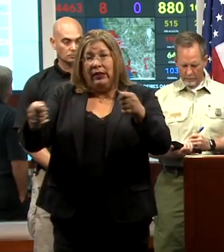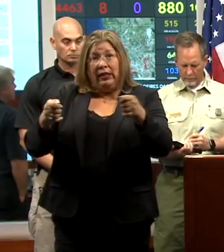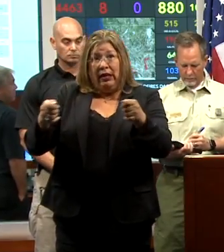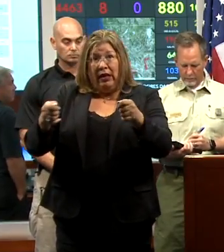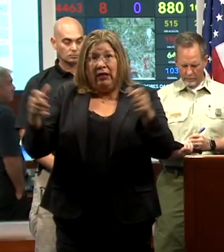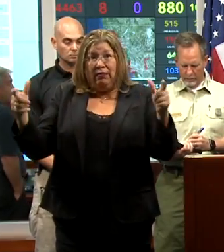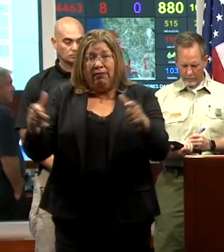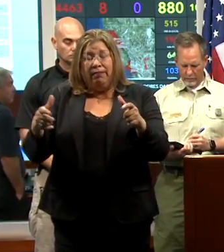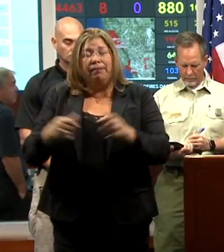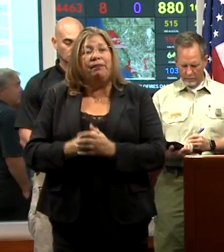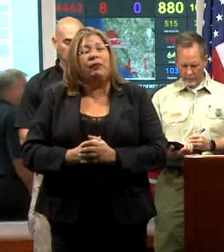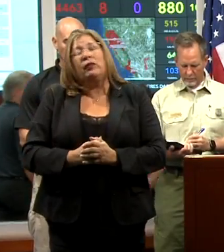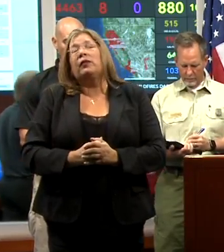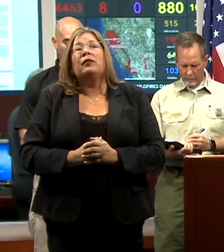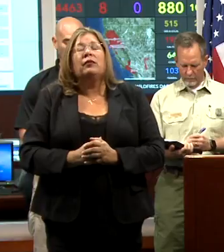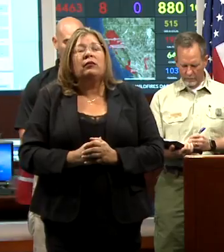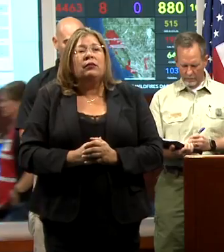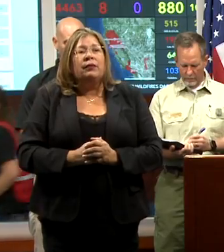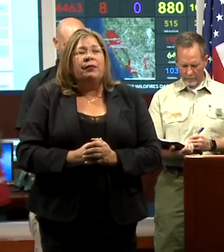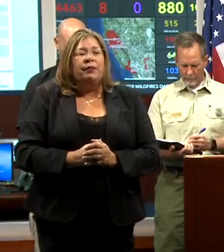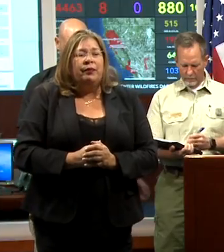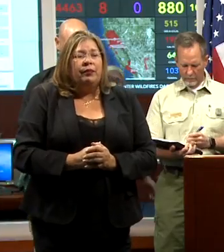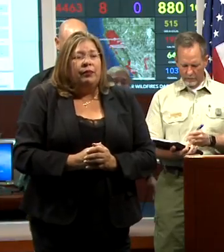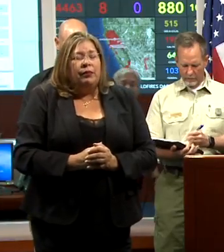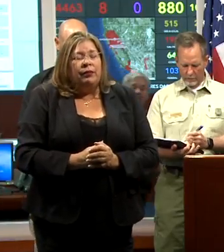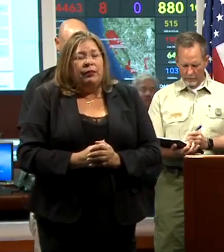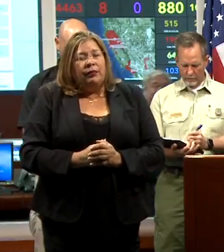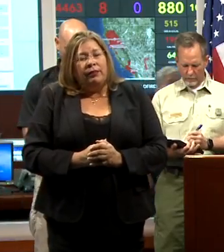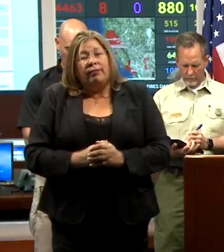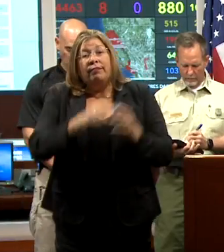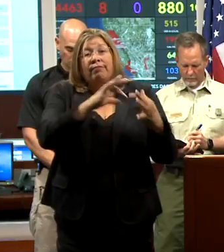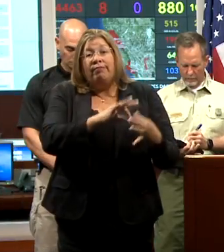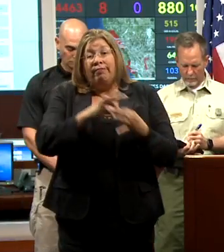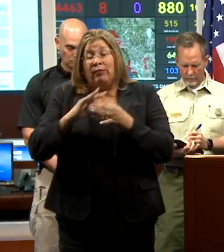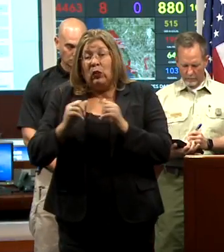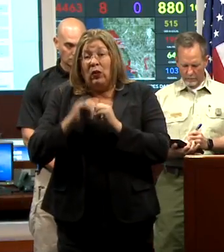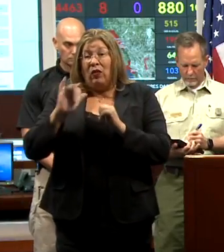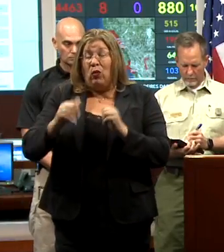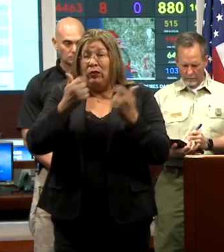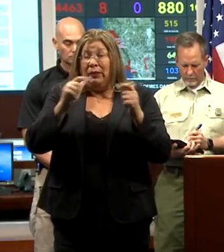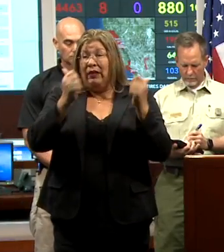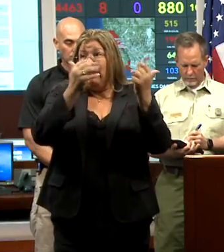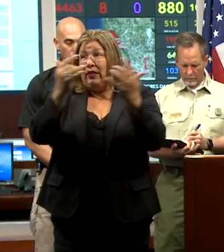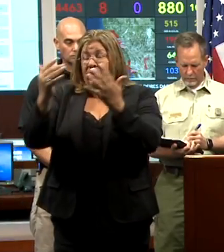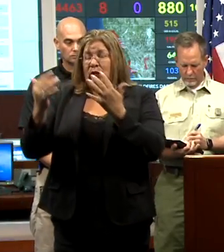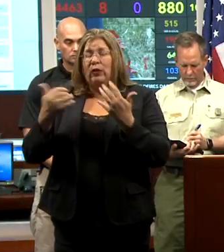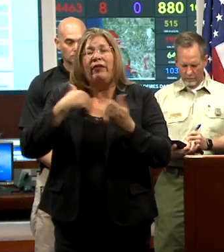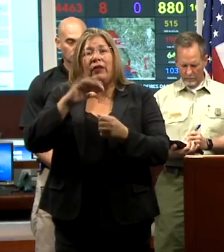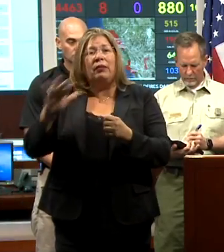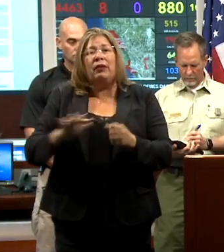contained. Associated with those major fires, the count stands at